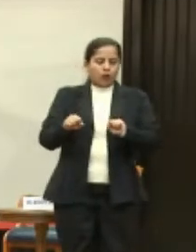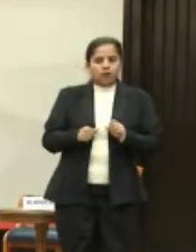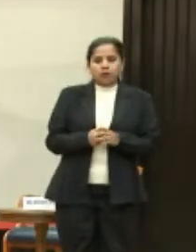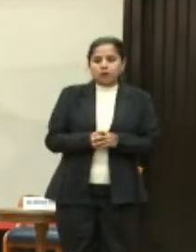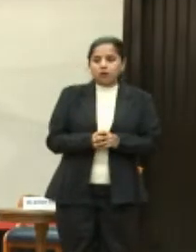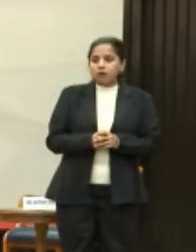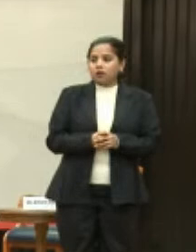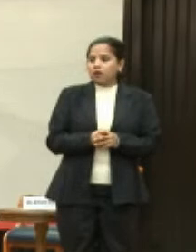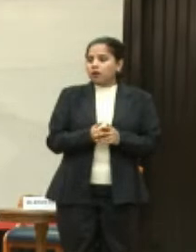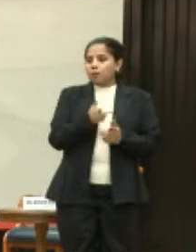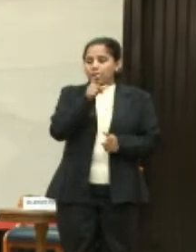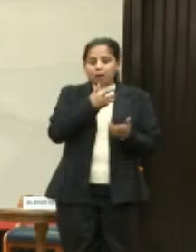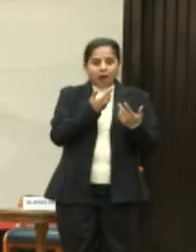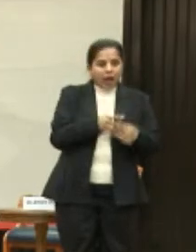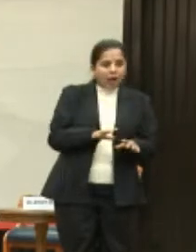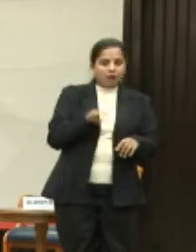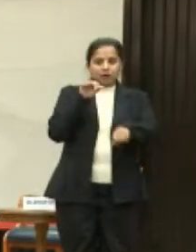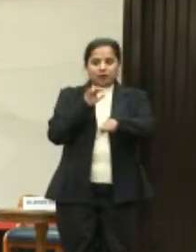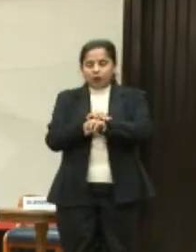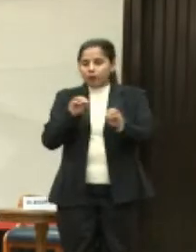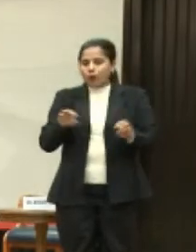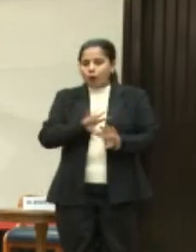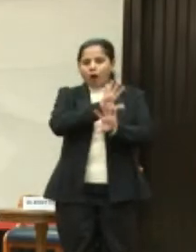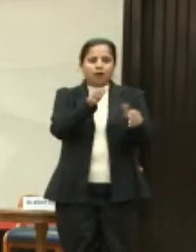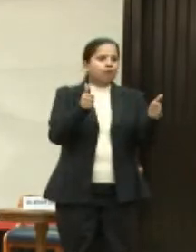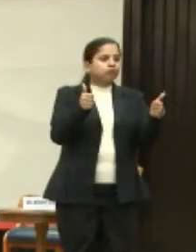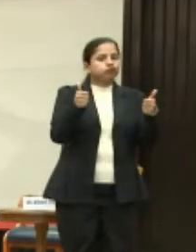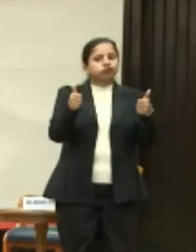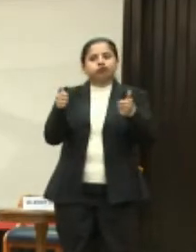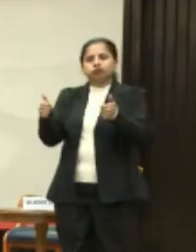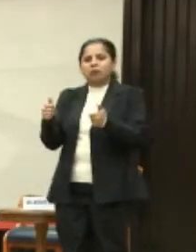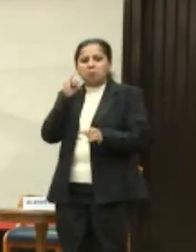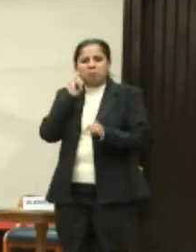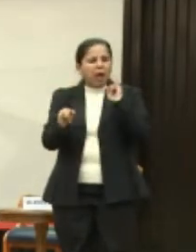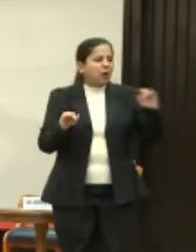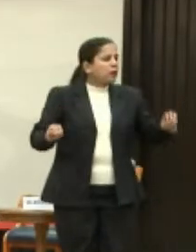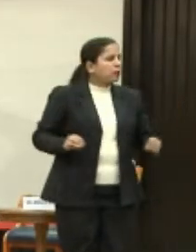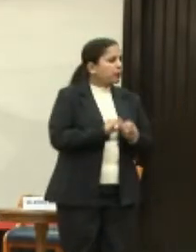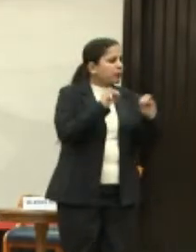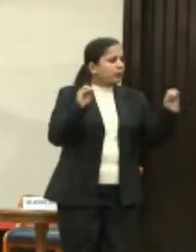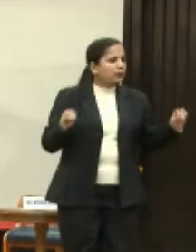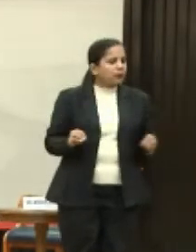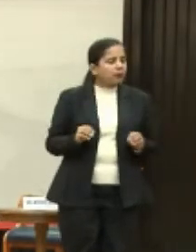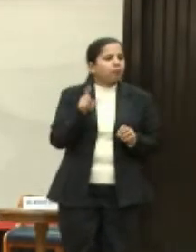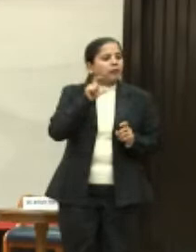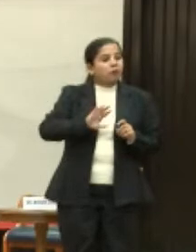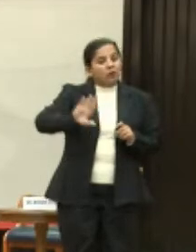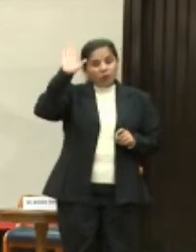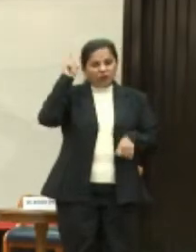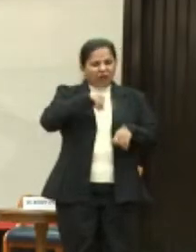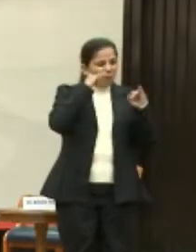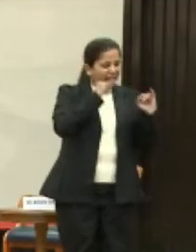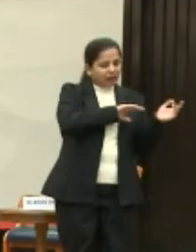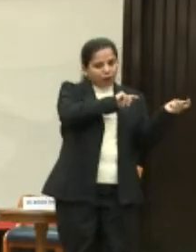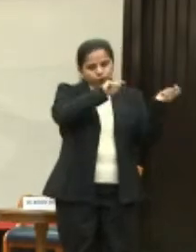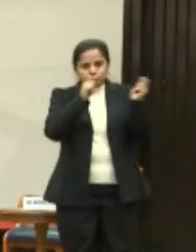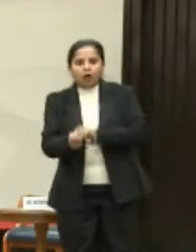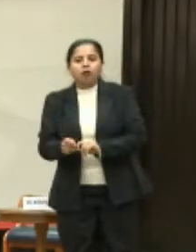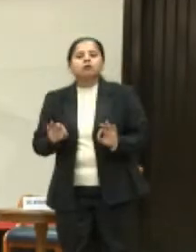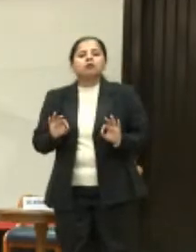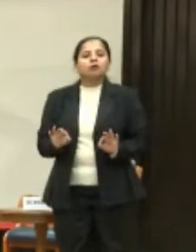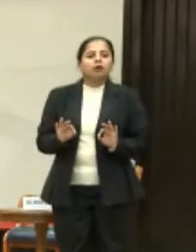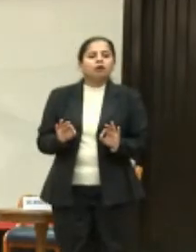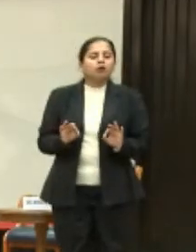There are no wicked people. Everyone is good. No one dies before their time. There